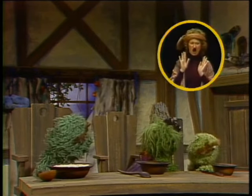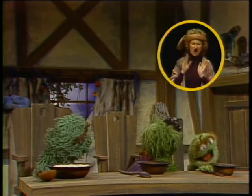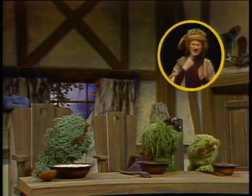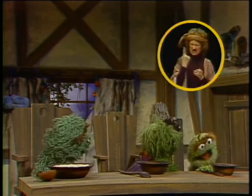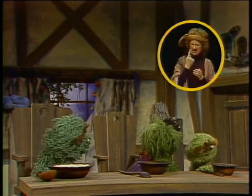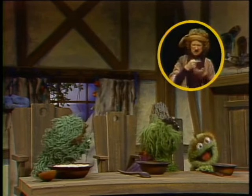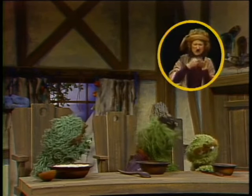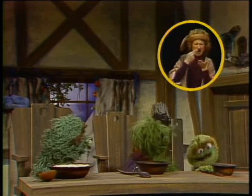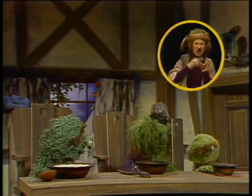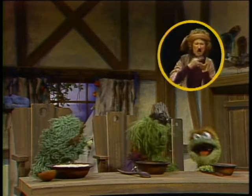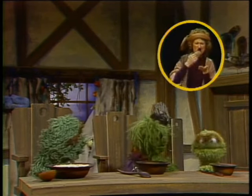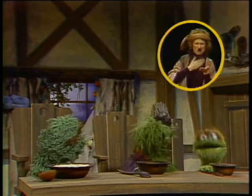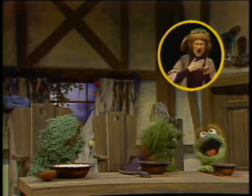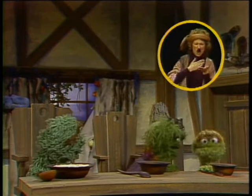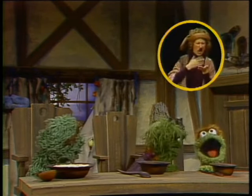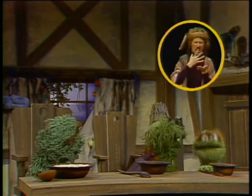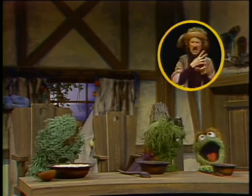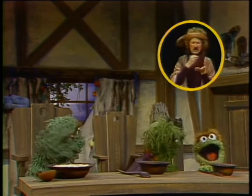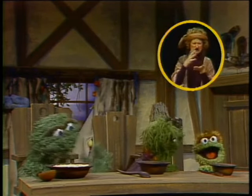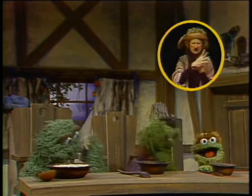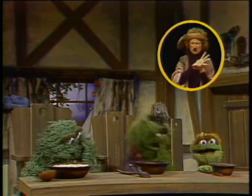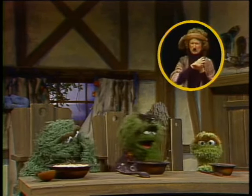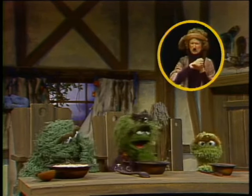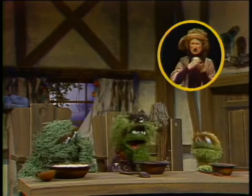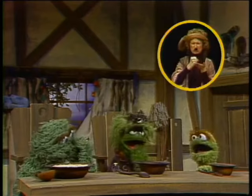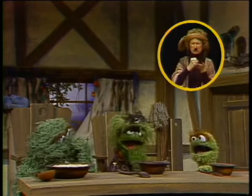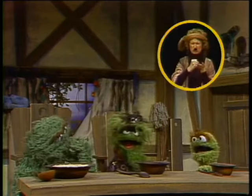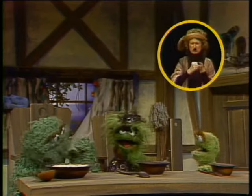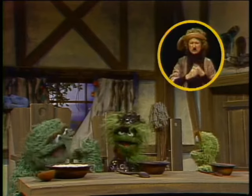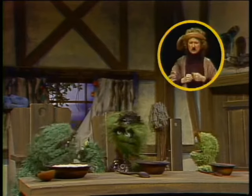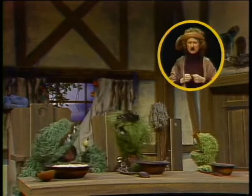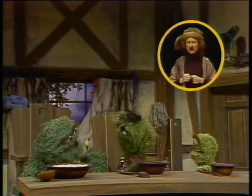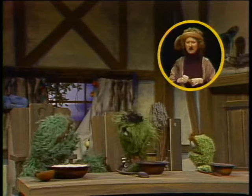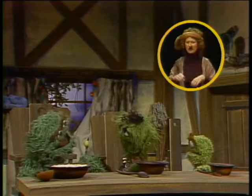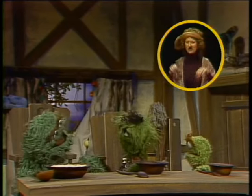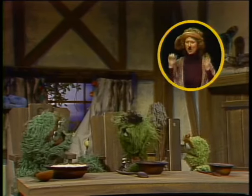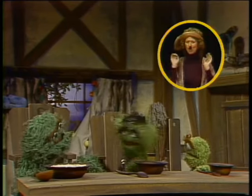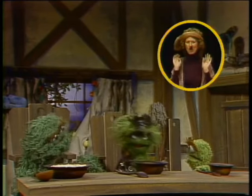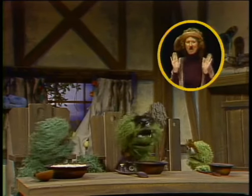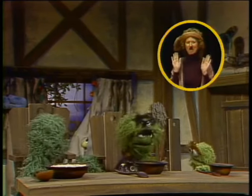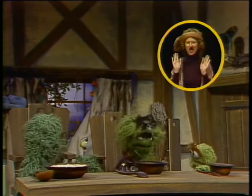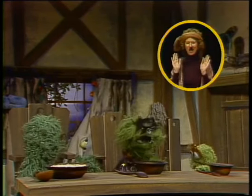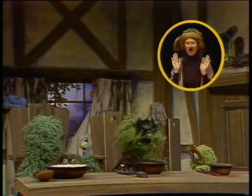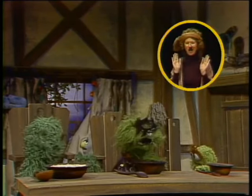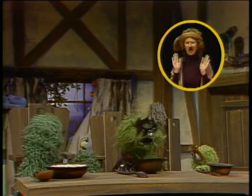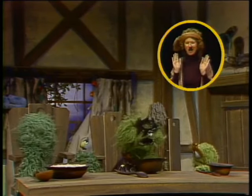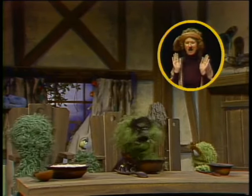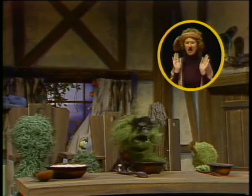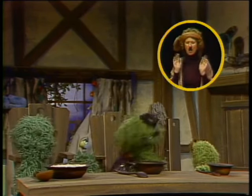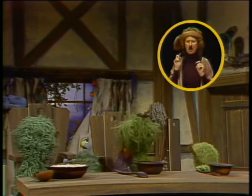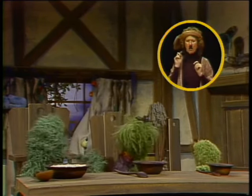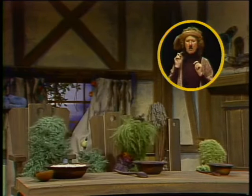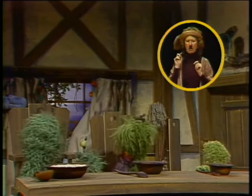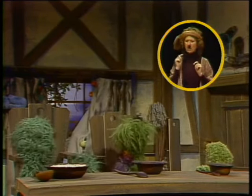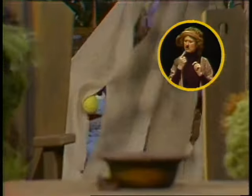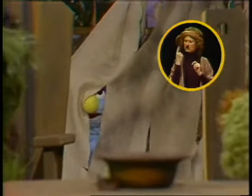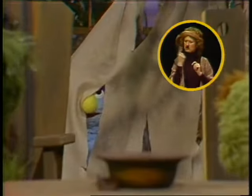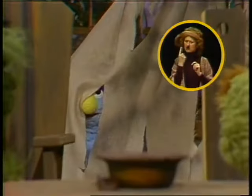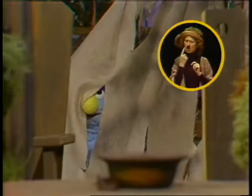Somebody's been slurping my porridge and it's all gone. Ooh. Terrific. Hey, look at that. Somebody's hiding over there behind the